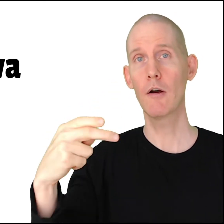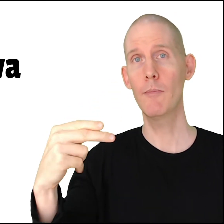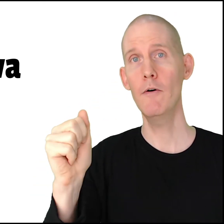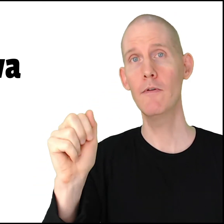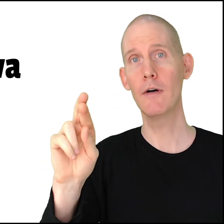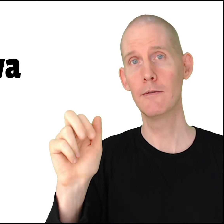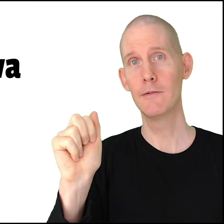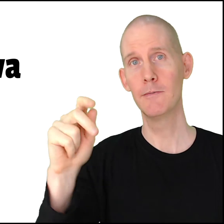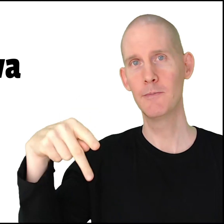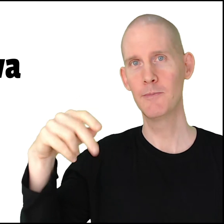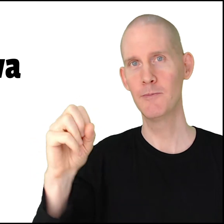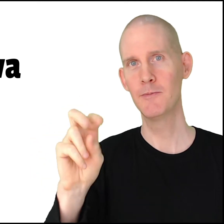Sharapova.